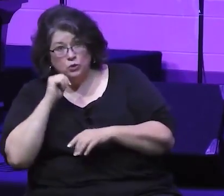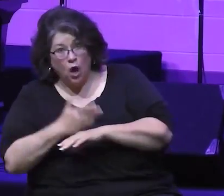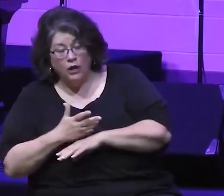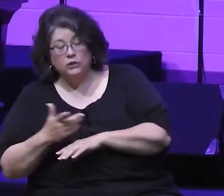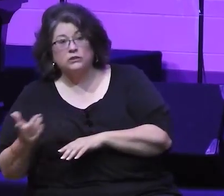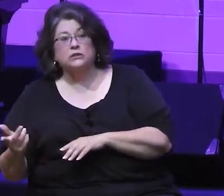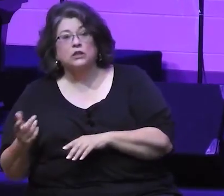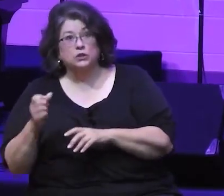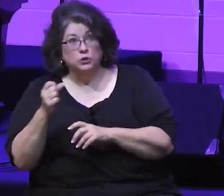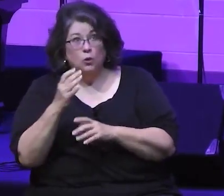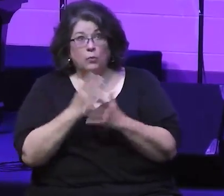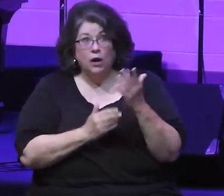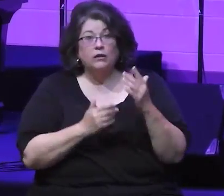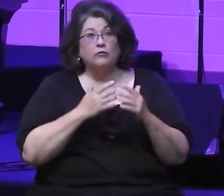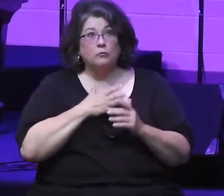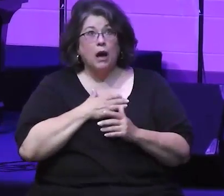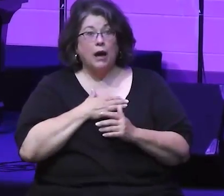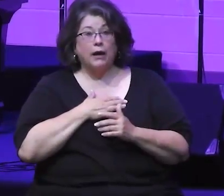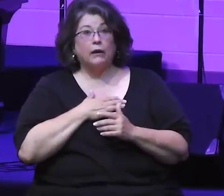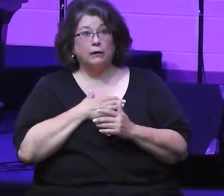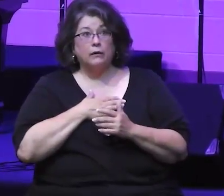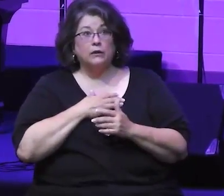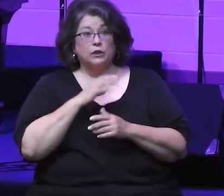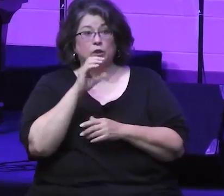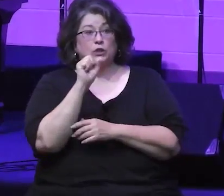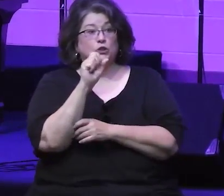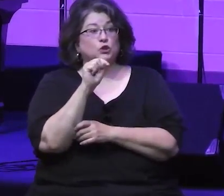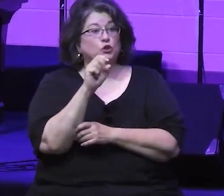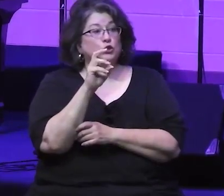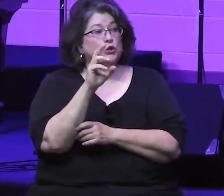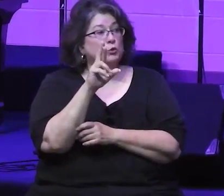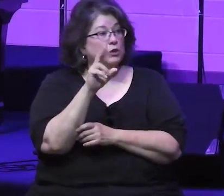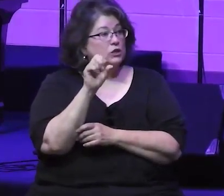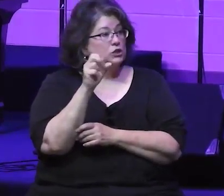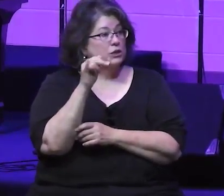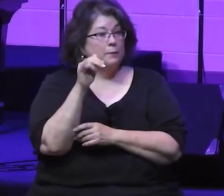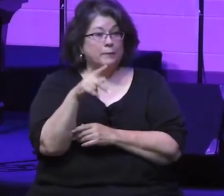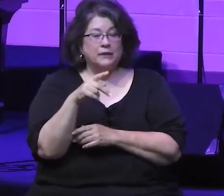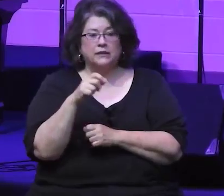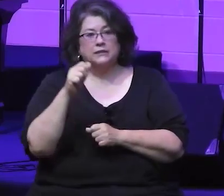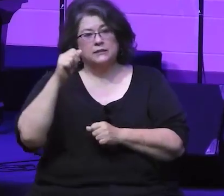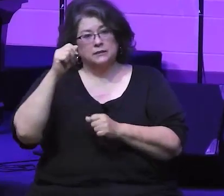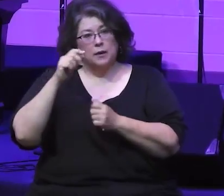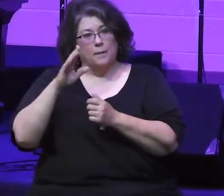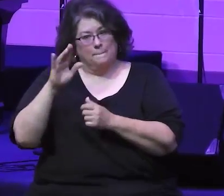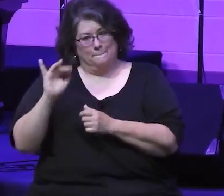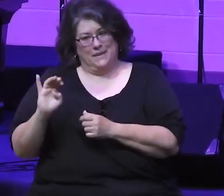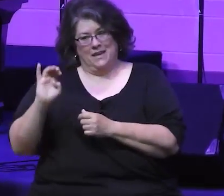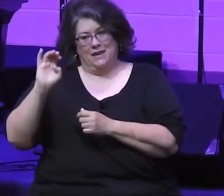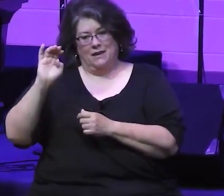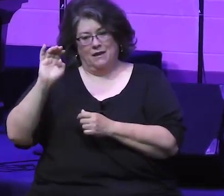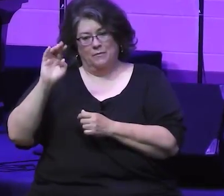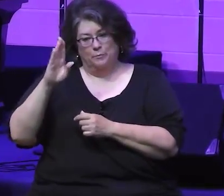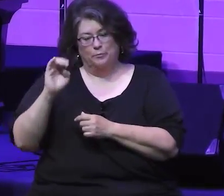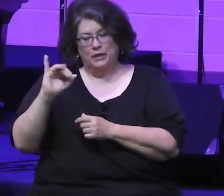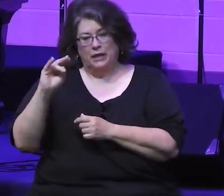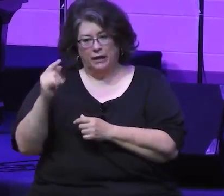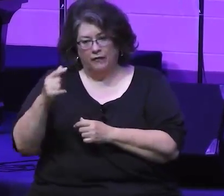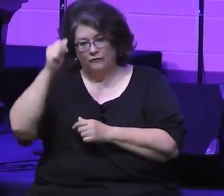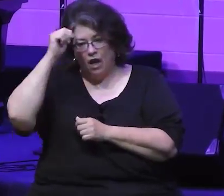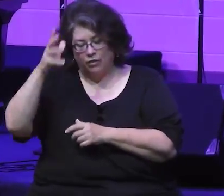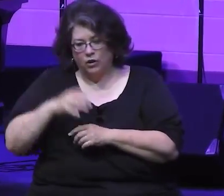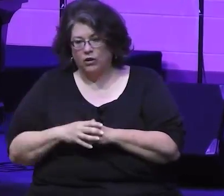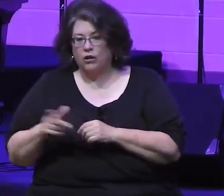home. So part of my stewardship is I'm a father. Well, and I'm a husband. And I'm a neighbor. I'm not a neighbor in Thornton. I'm a